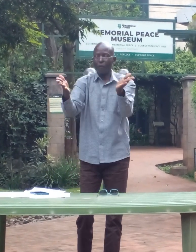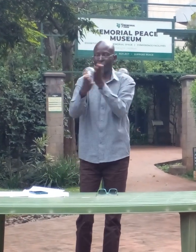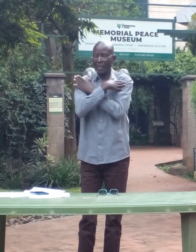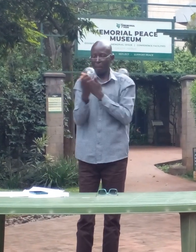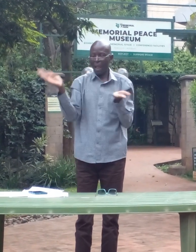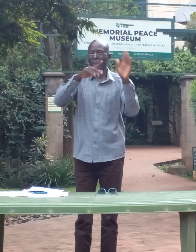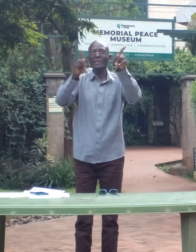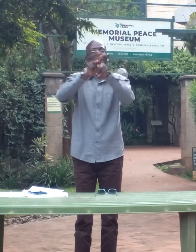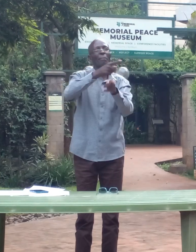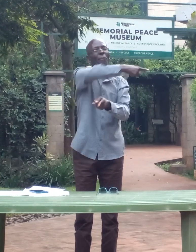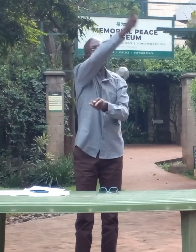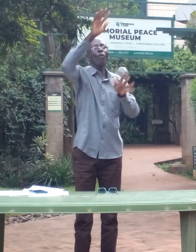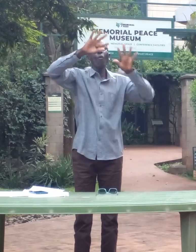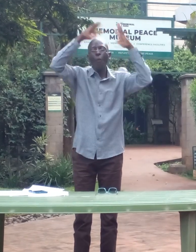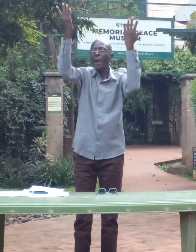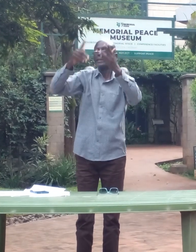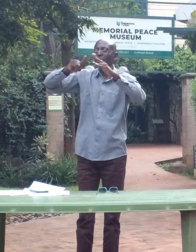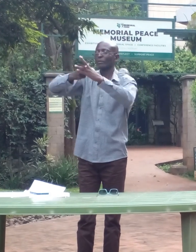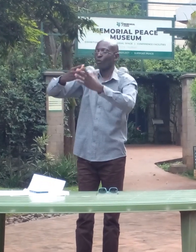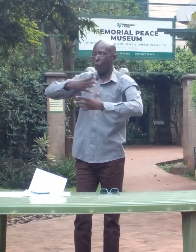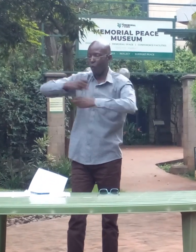try to go lead those competitions.